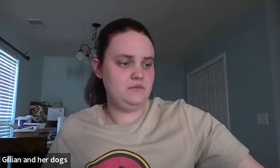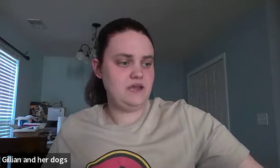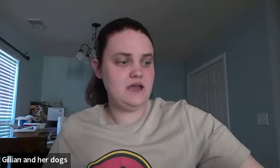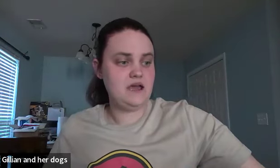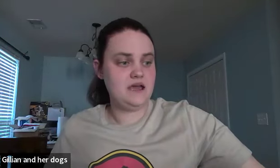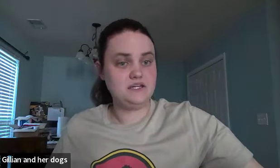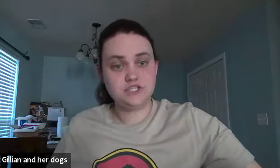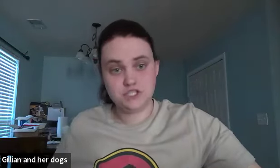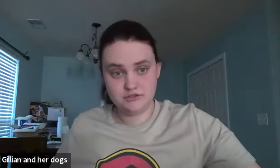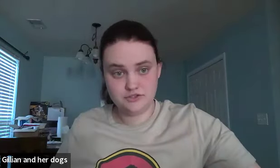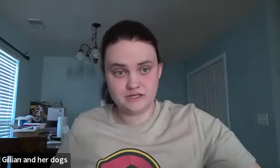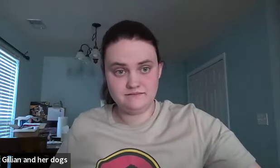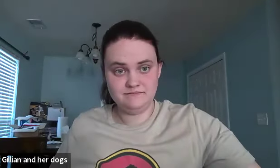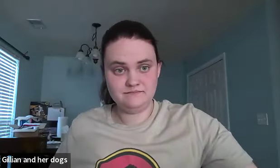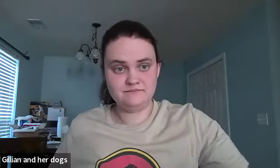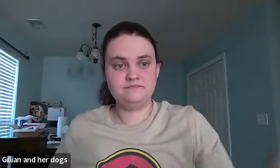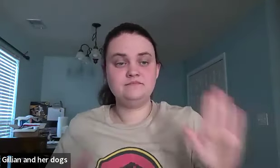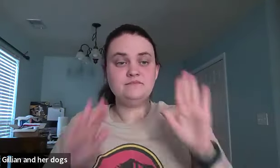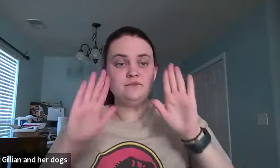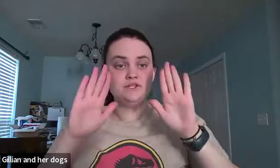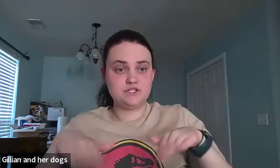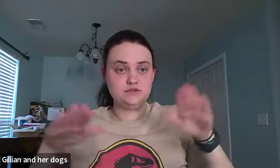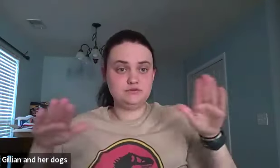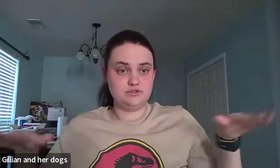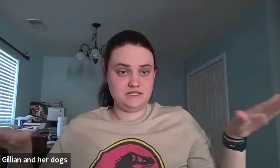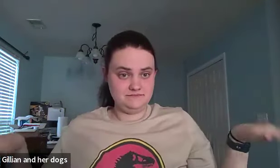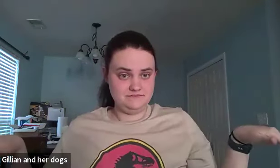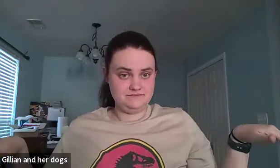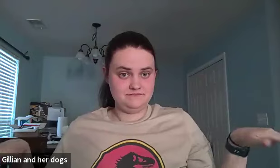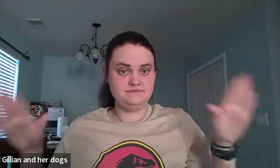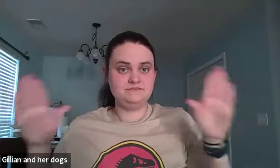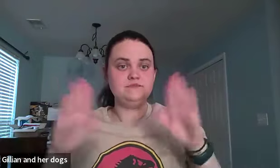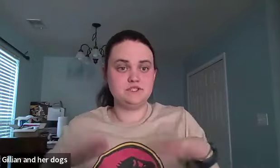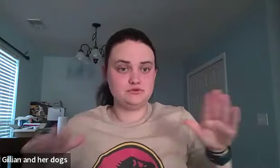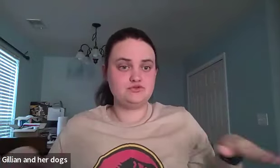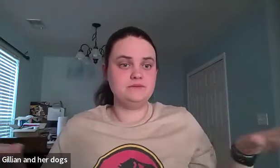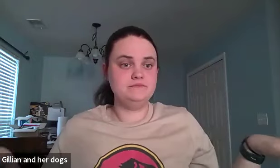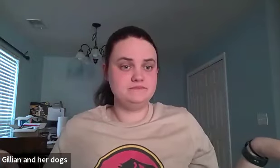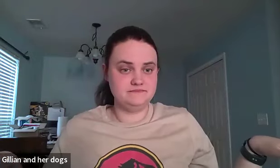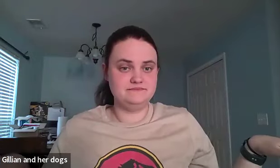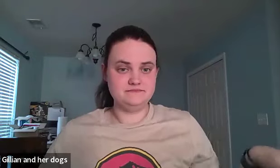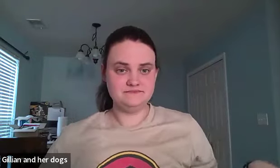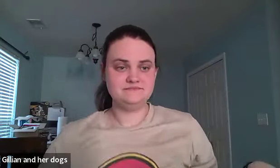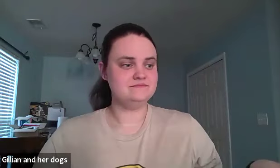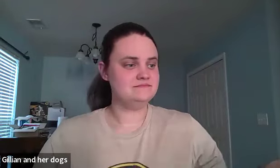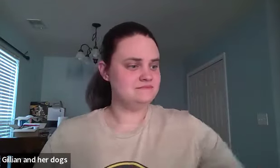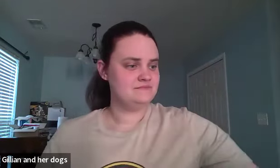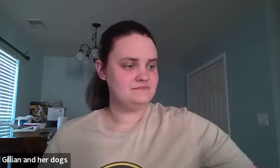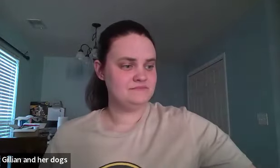Then we had children, children, children.